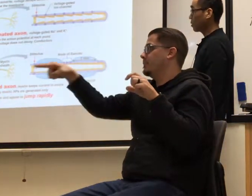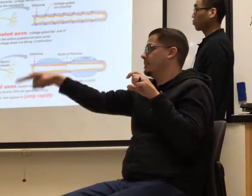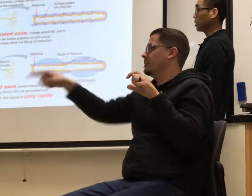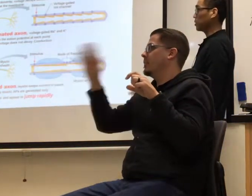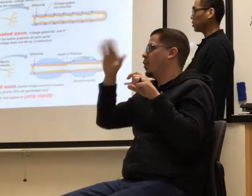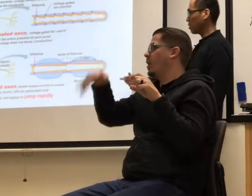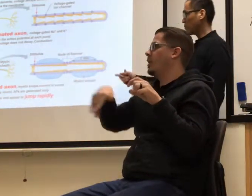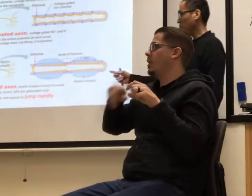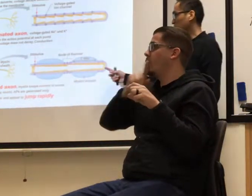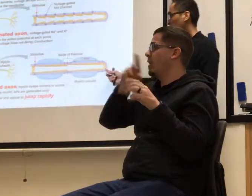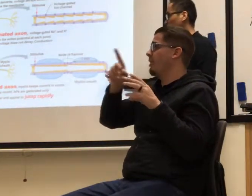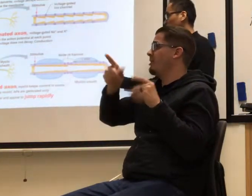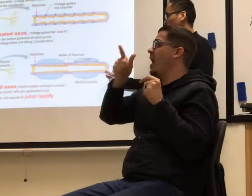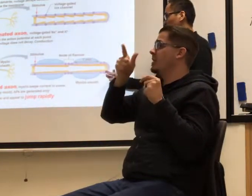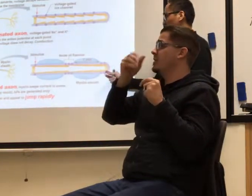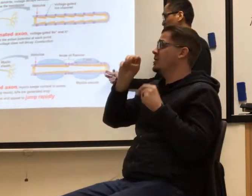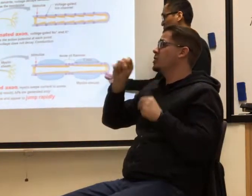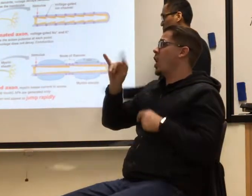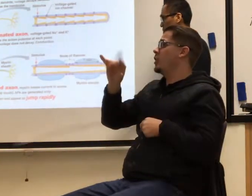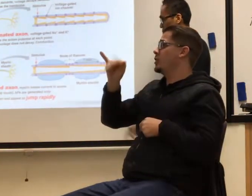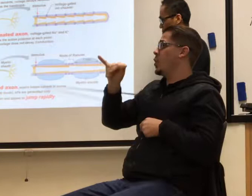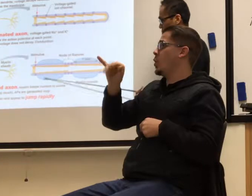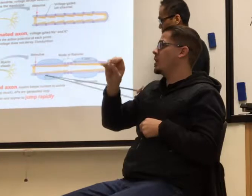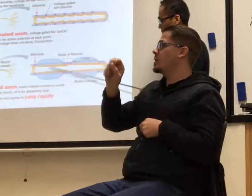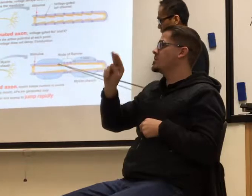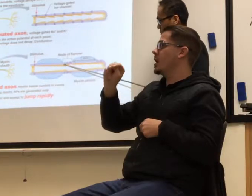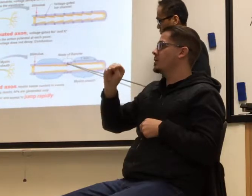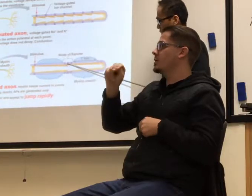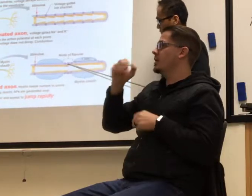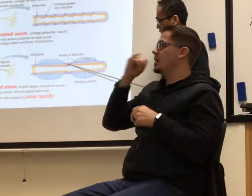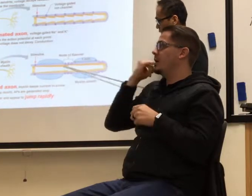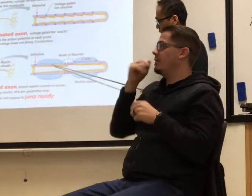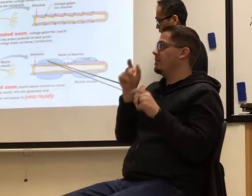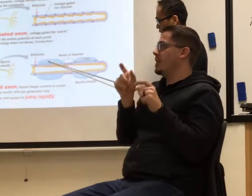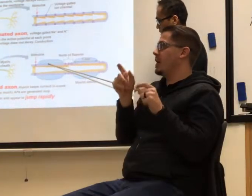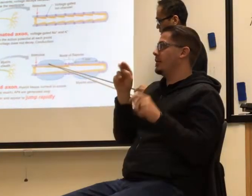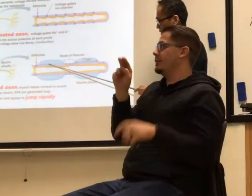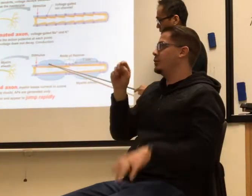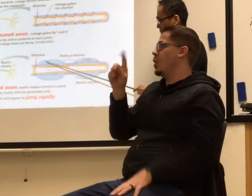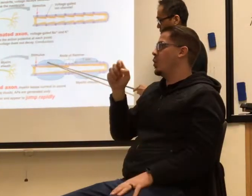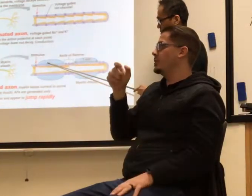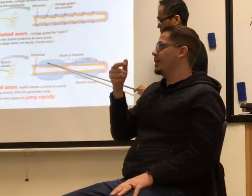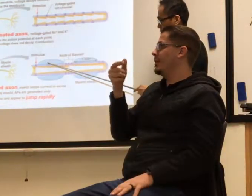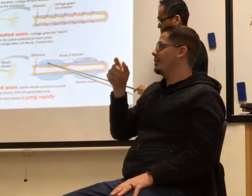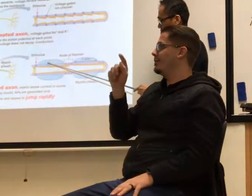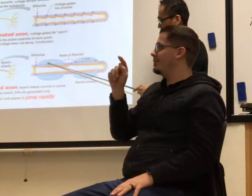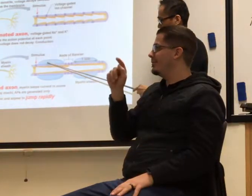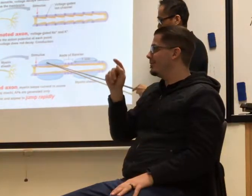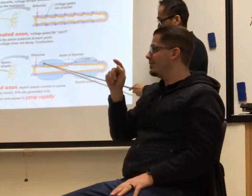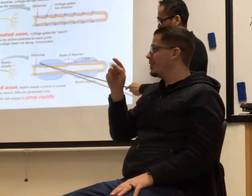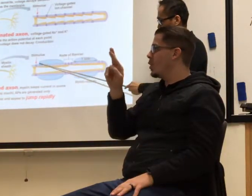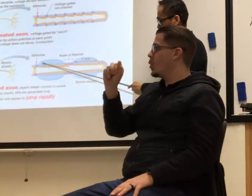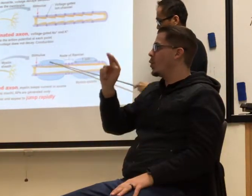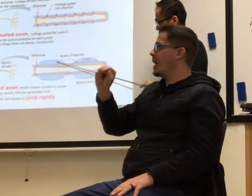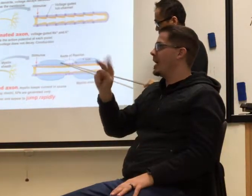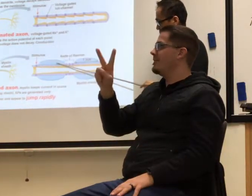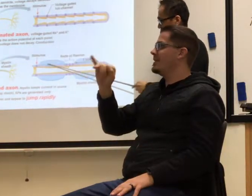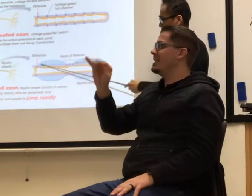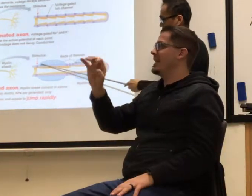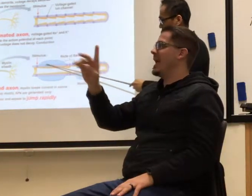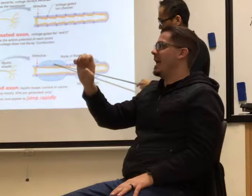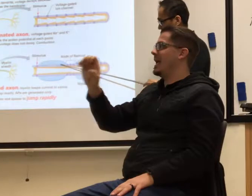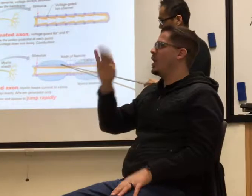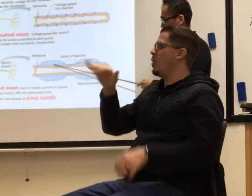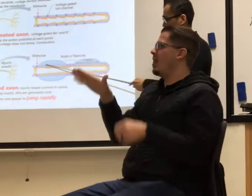along there. It'll really jump with saltatory conduction when you have the nodes of Ranvier, the gaps, that fill